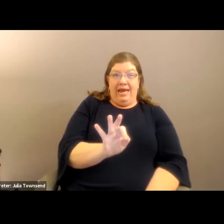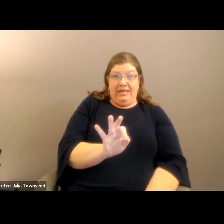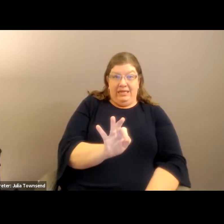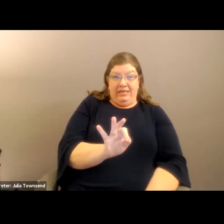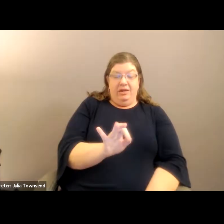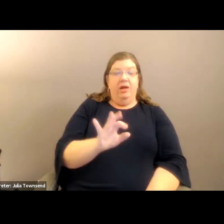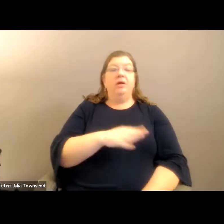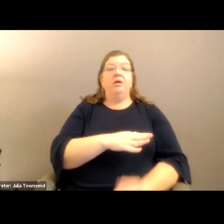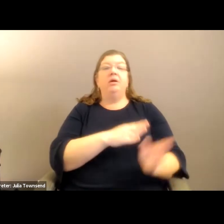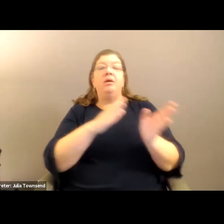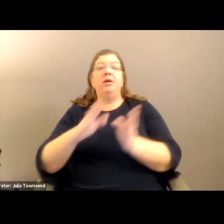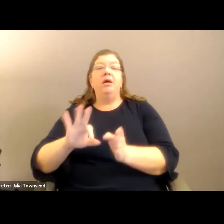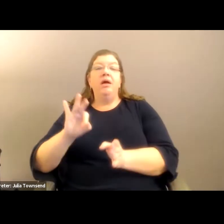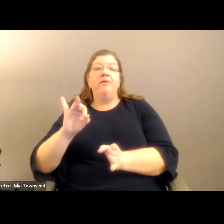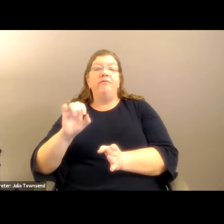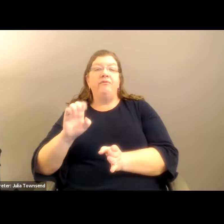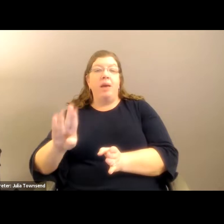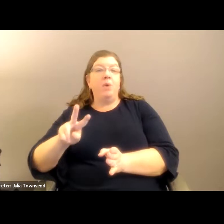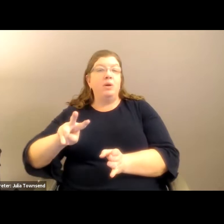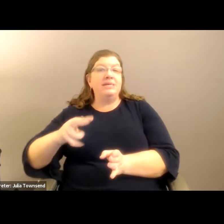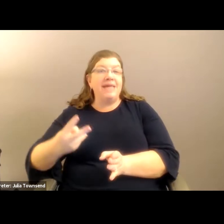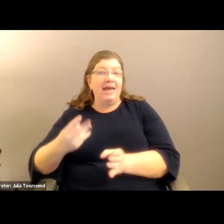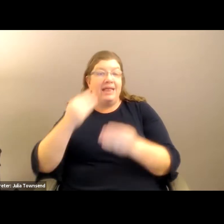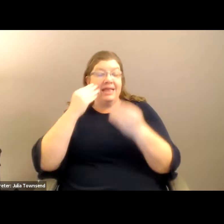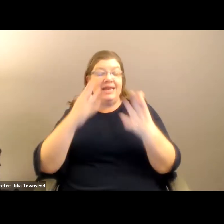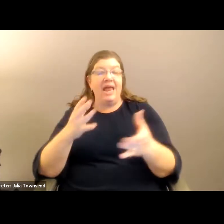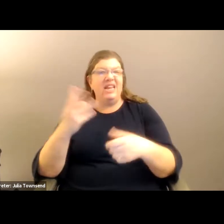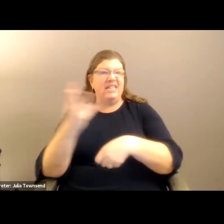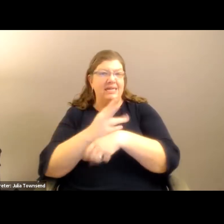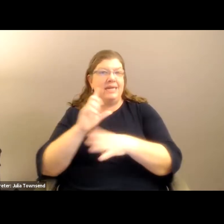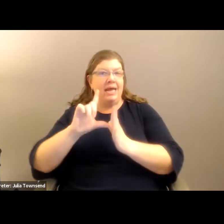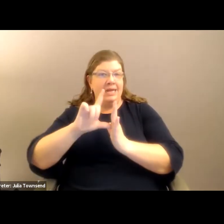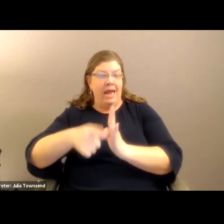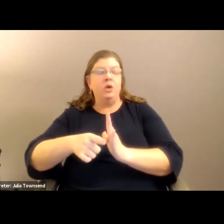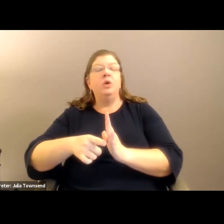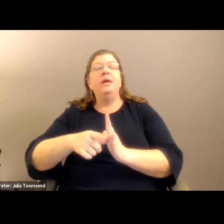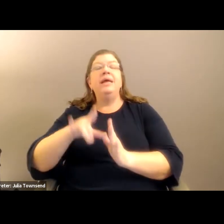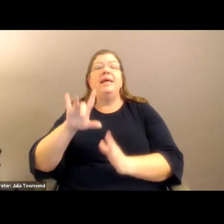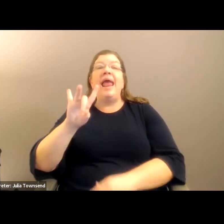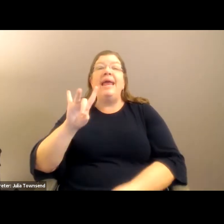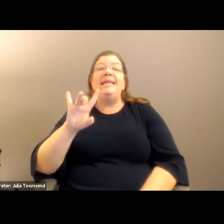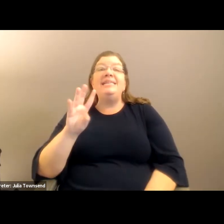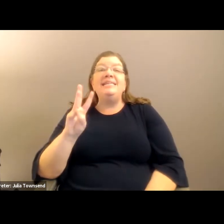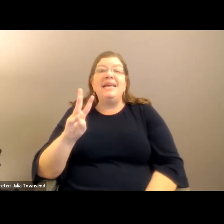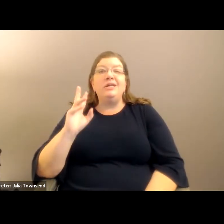on February 2nd is 6 days later is at